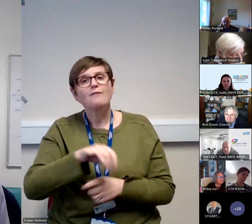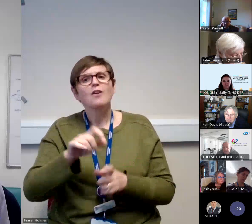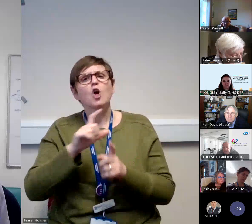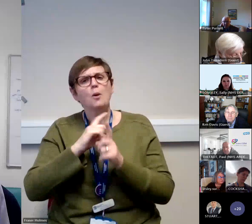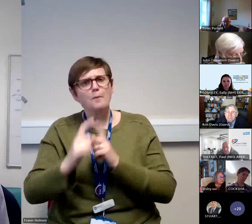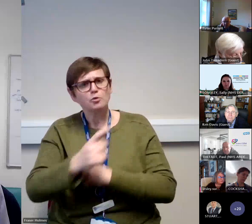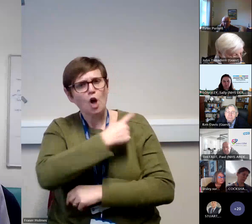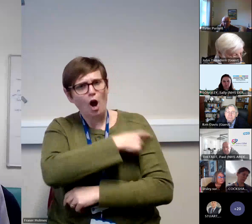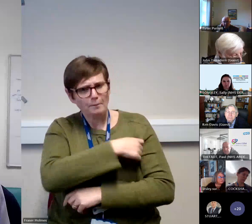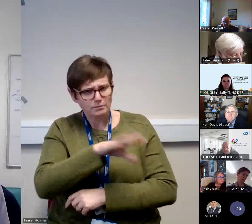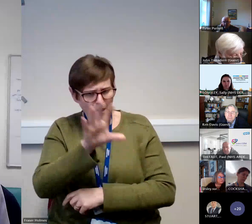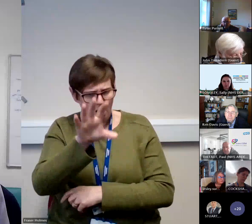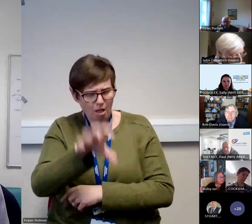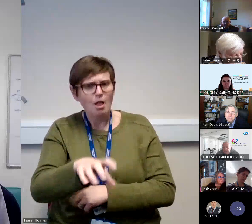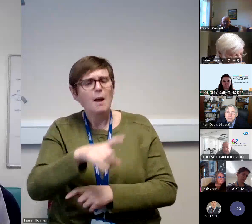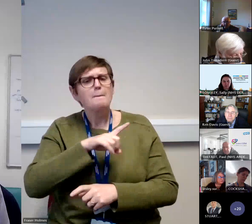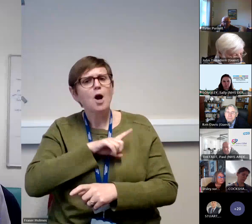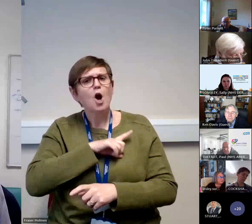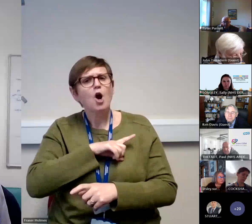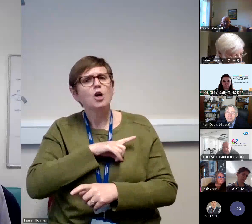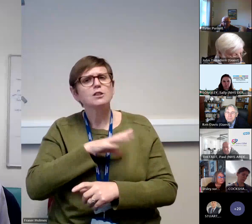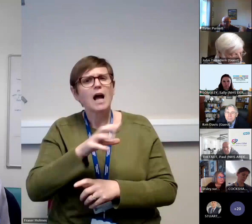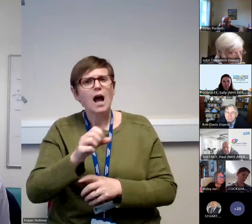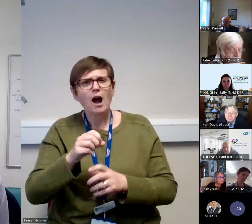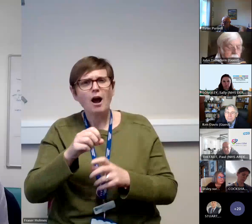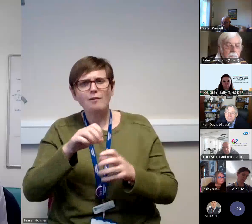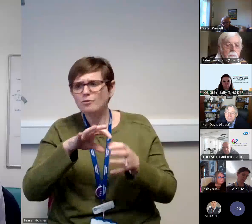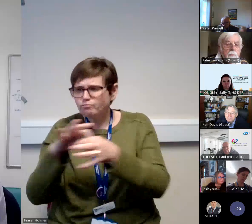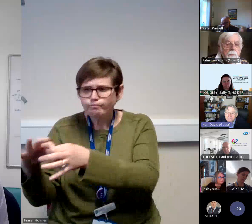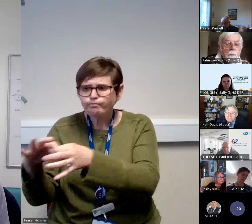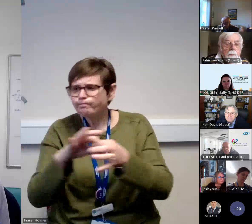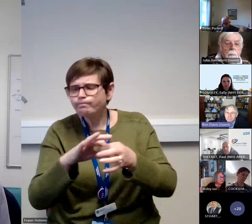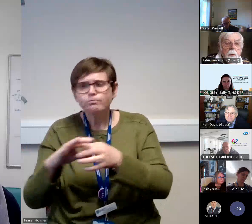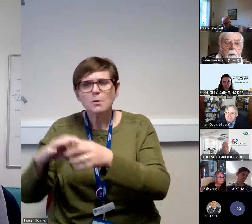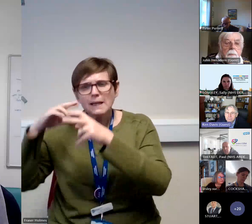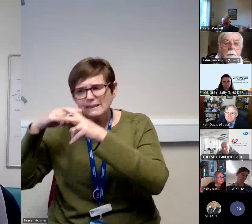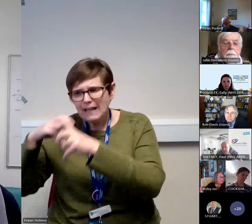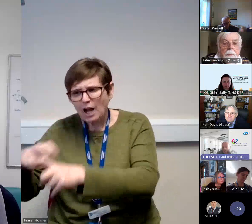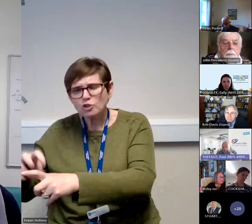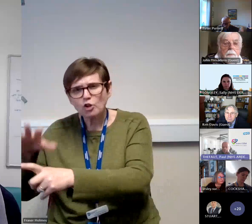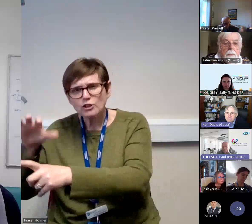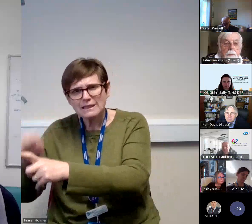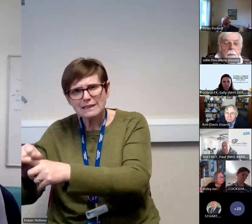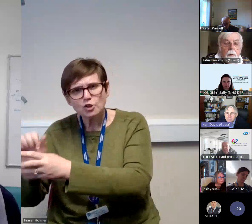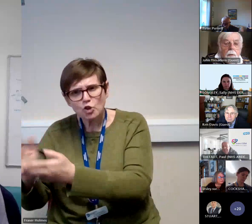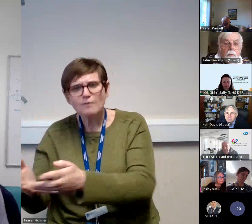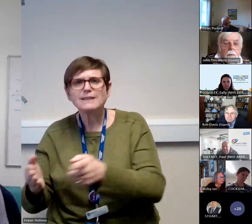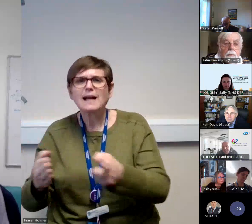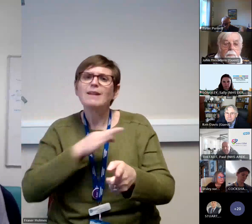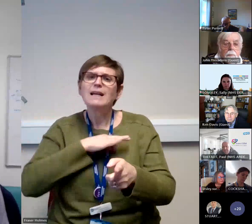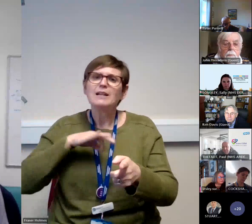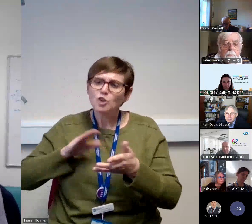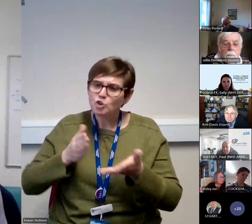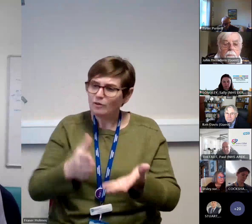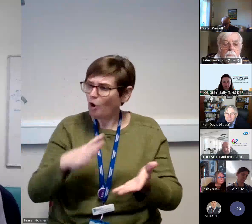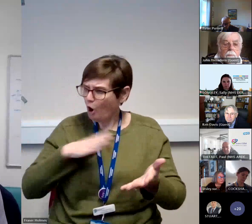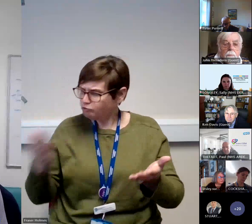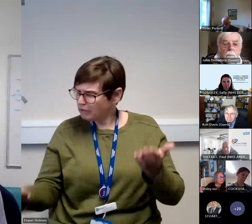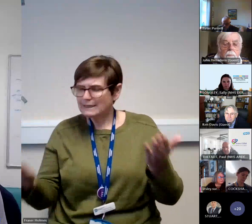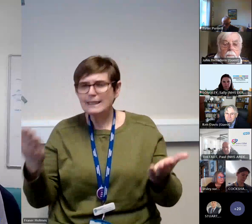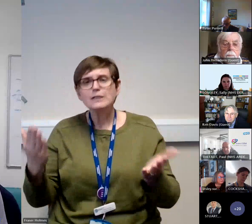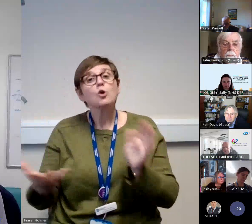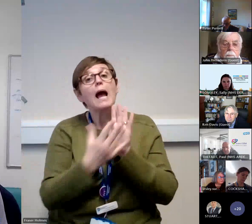site is the synergy between the diagnostic service and the clinical services that already exist in that footprint. And an